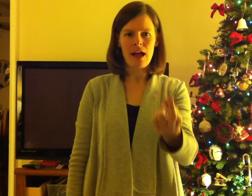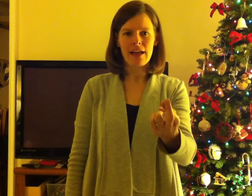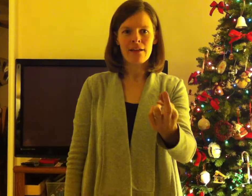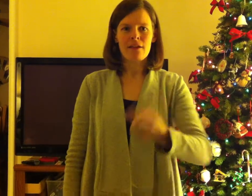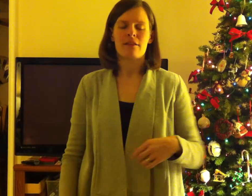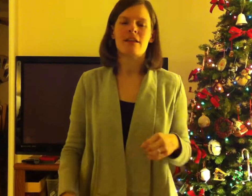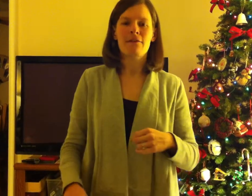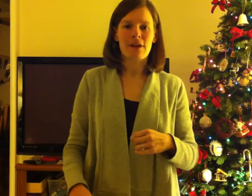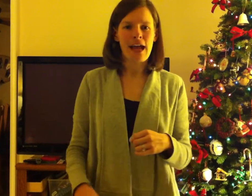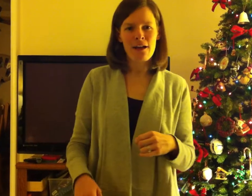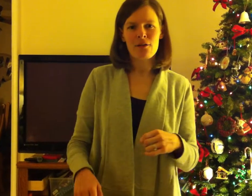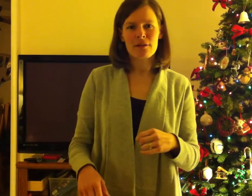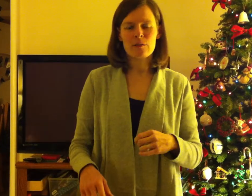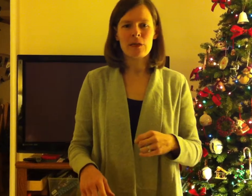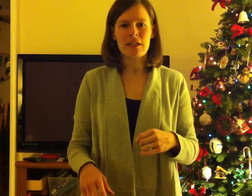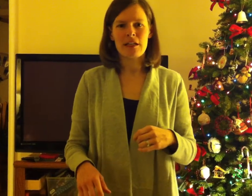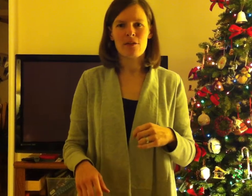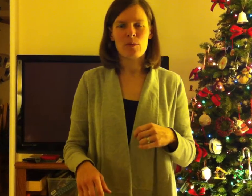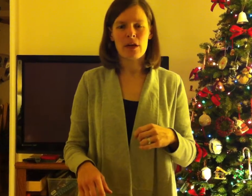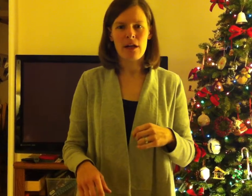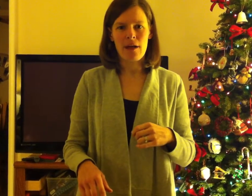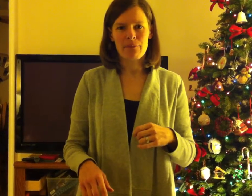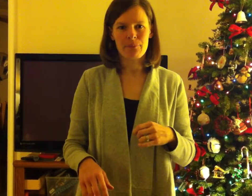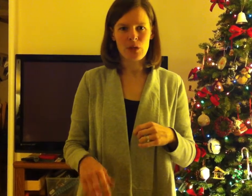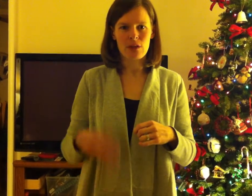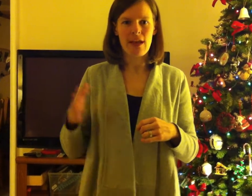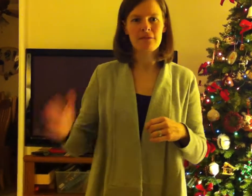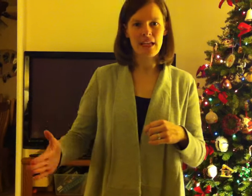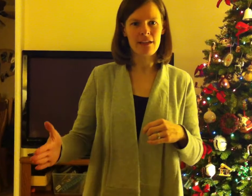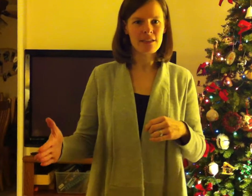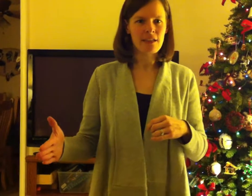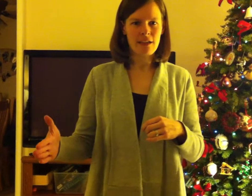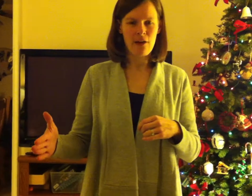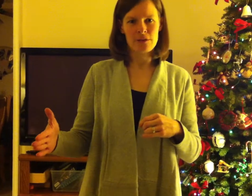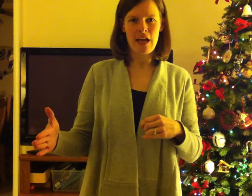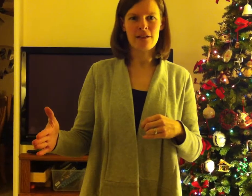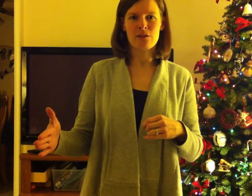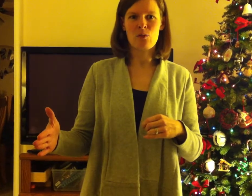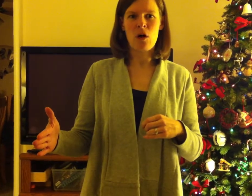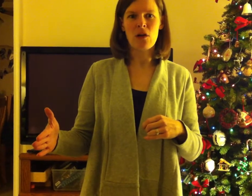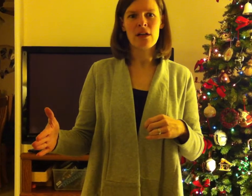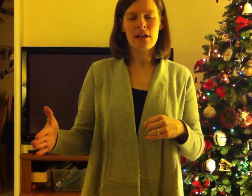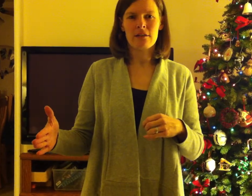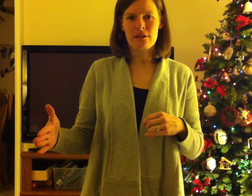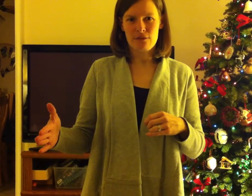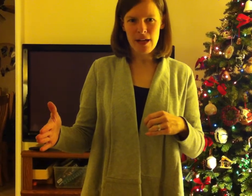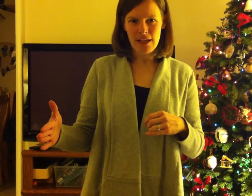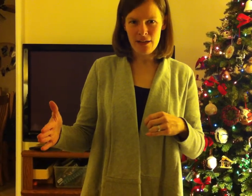reply. The sign for echo is pretty neat. You'll put your left hand out to act as a wall, and then your right hand